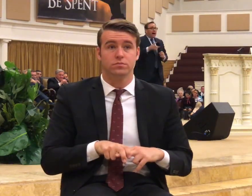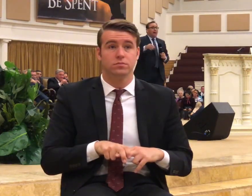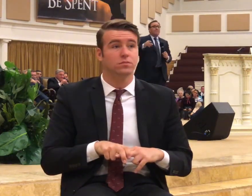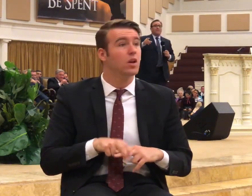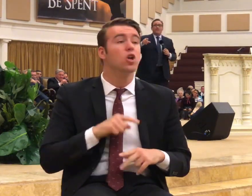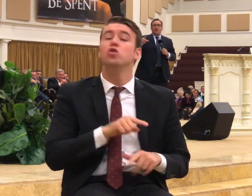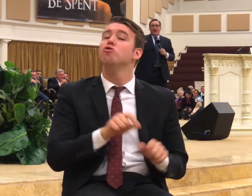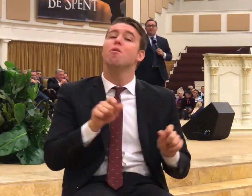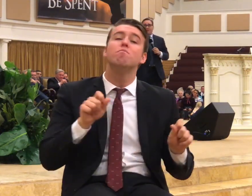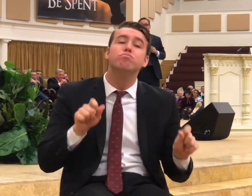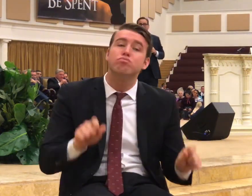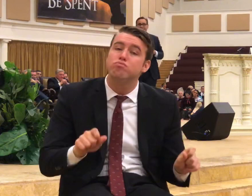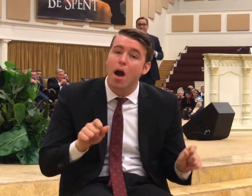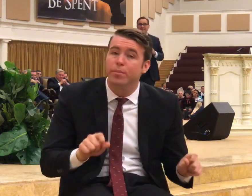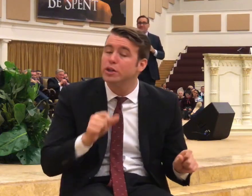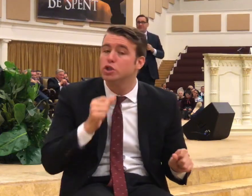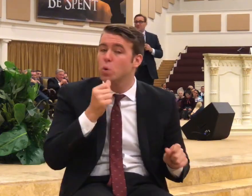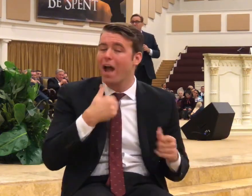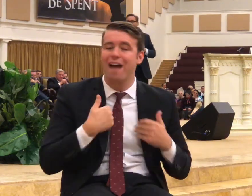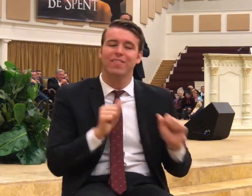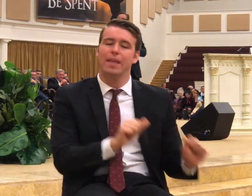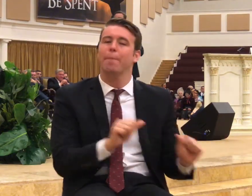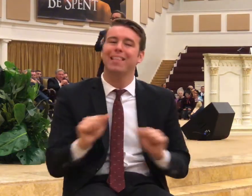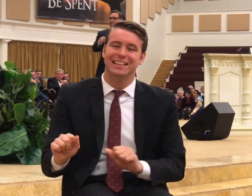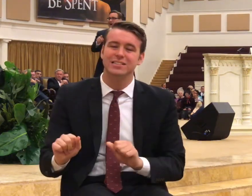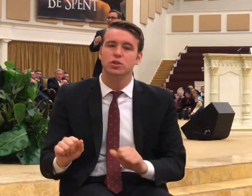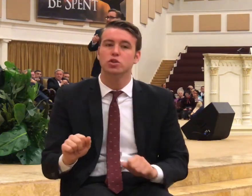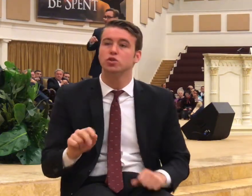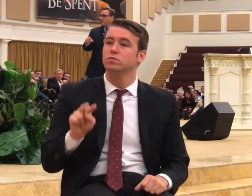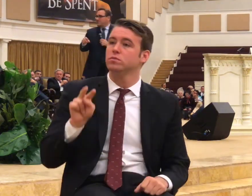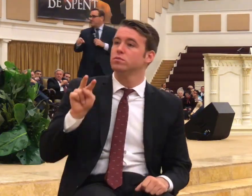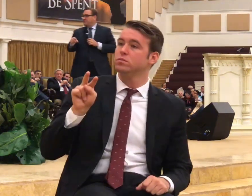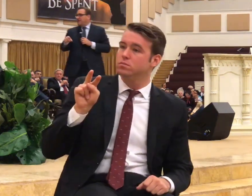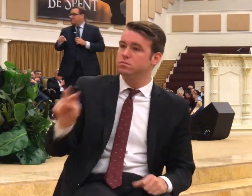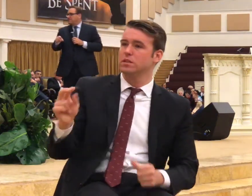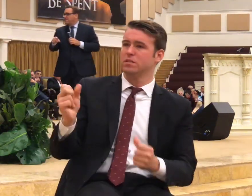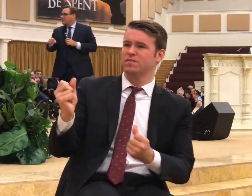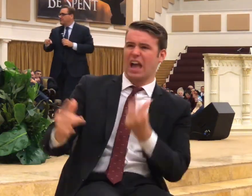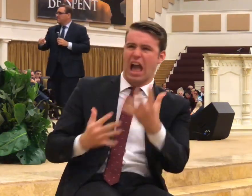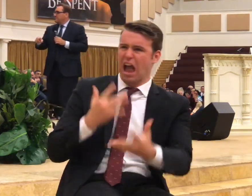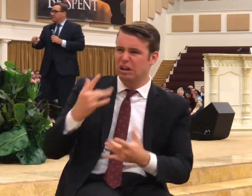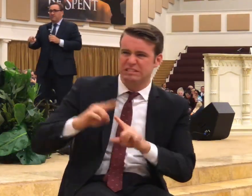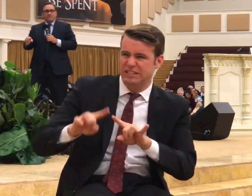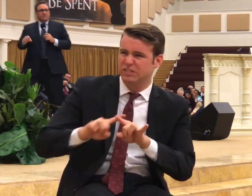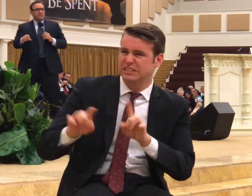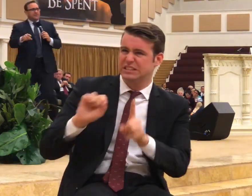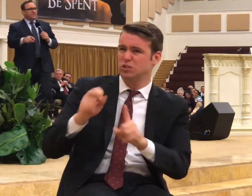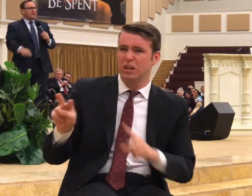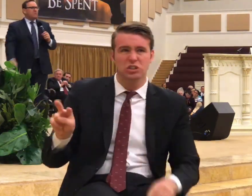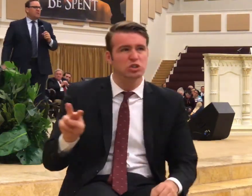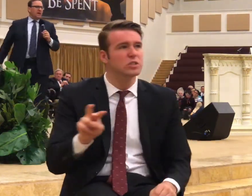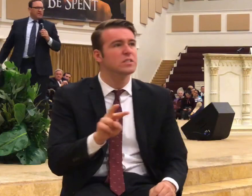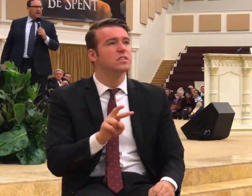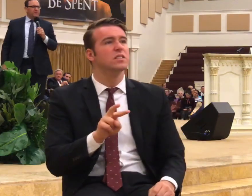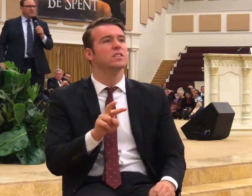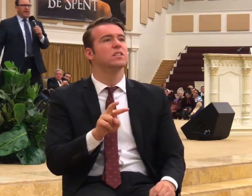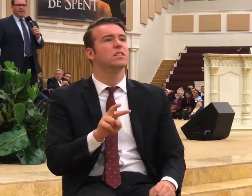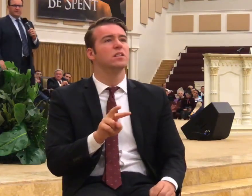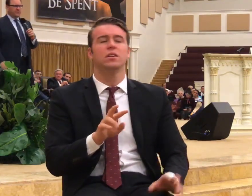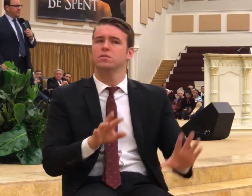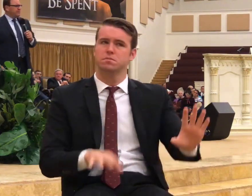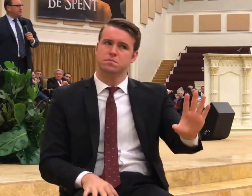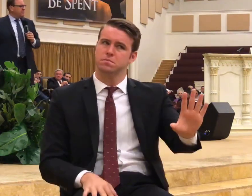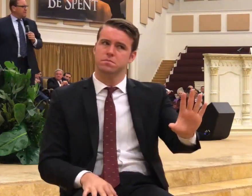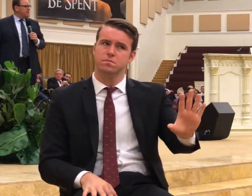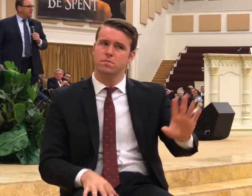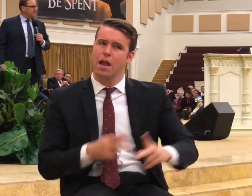you probably don't have the capacity to look a fiery furnace in the face and say, we're not careful to